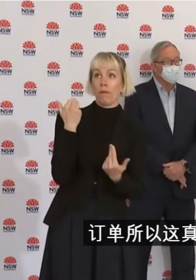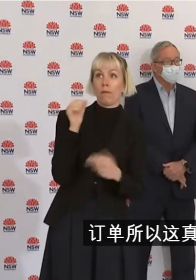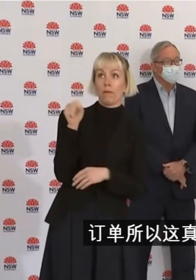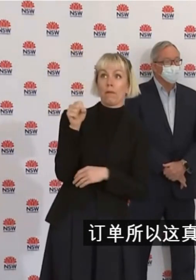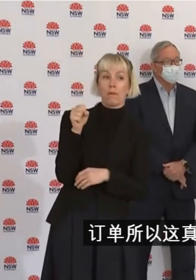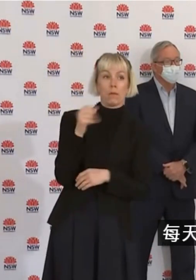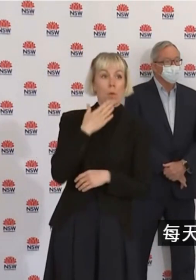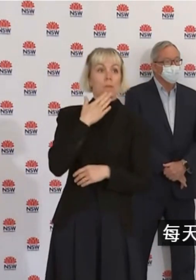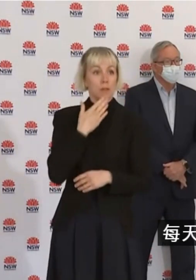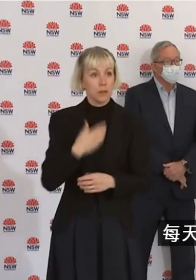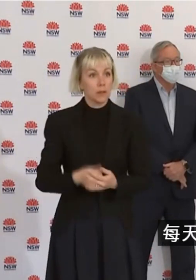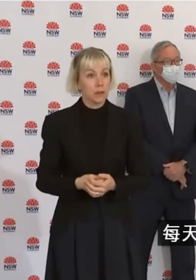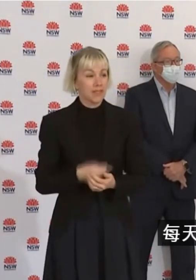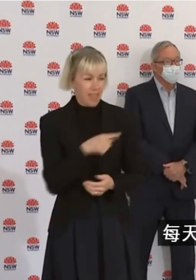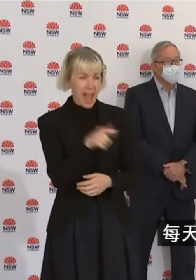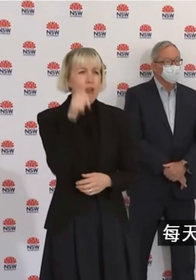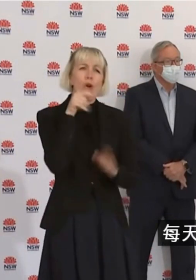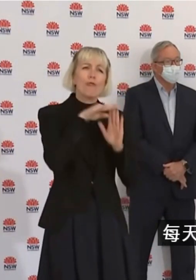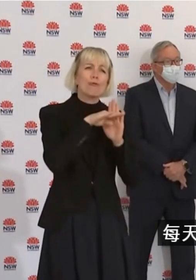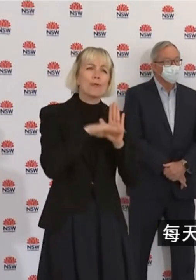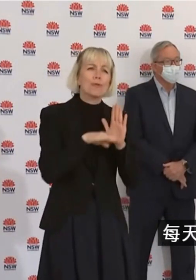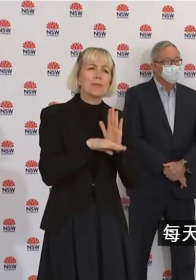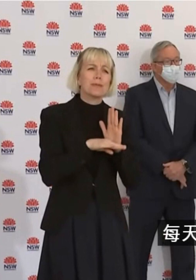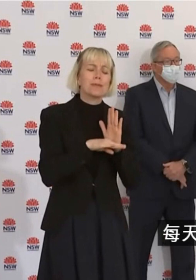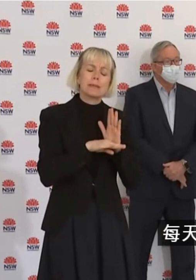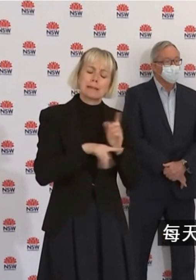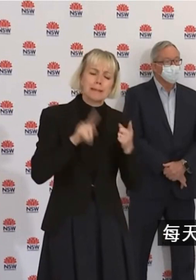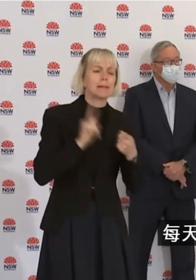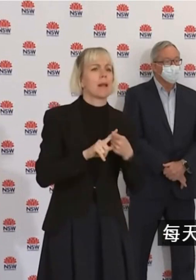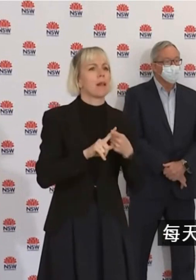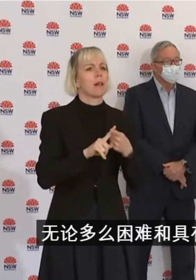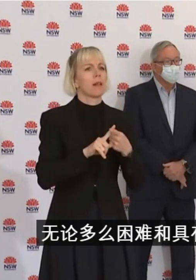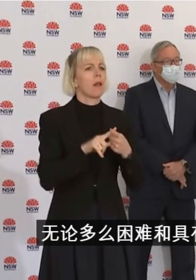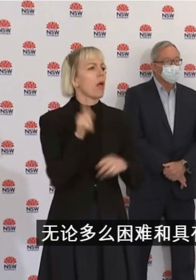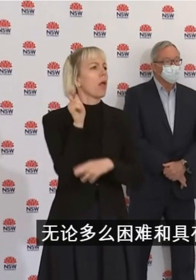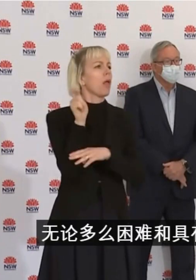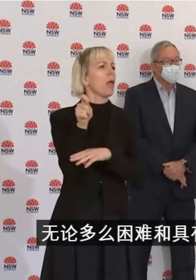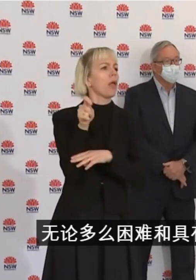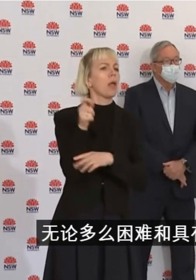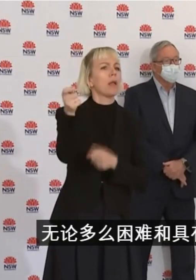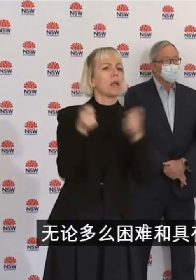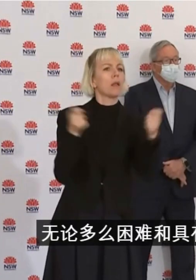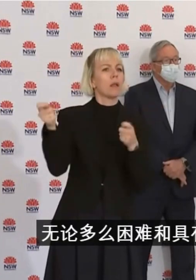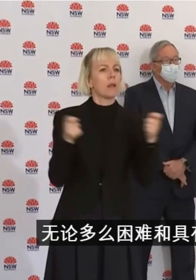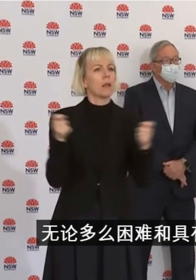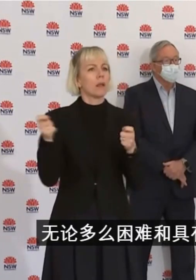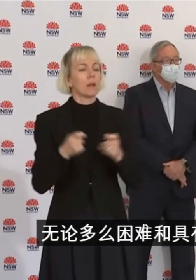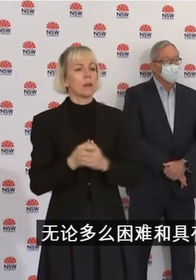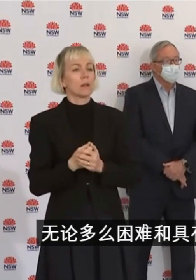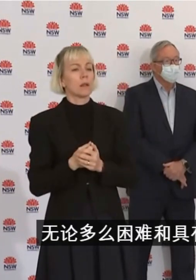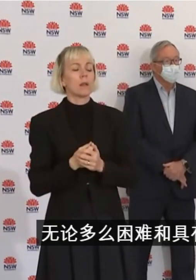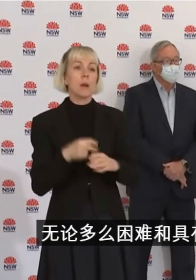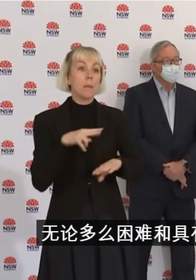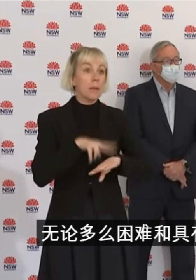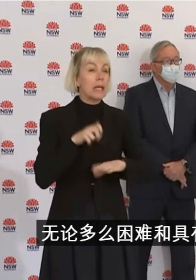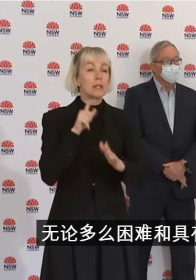conscious effort to drag down the millions of people every single day, no matter how hard and challenging it is, are